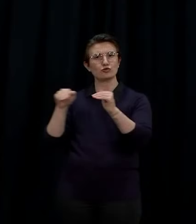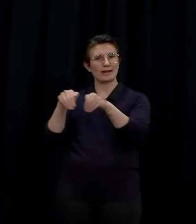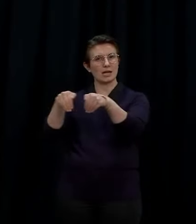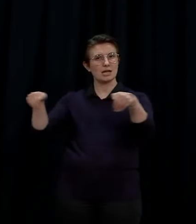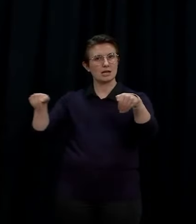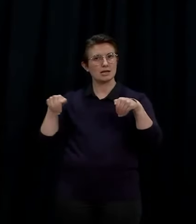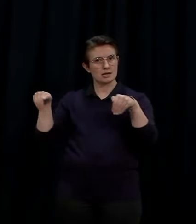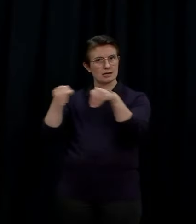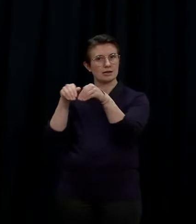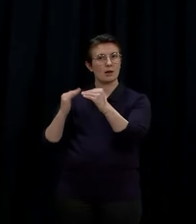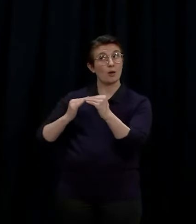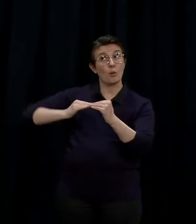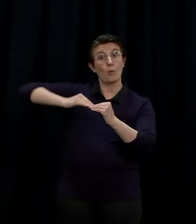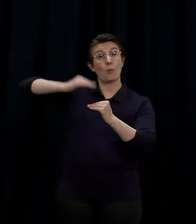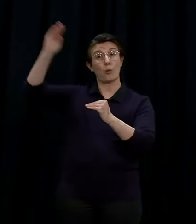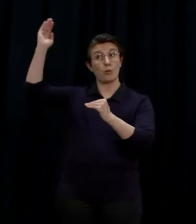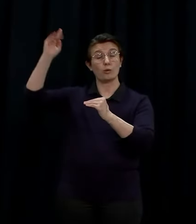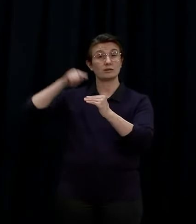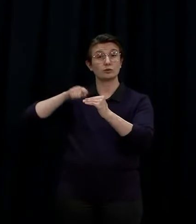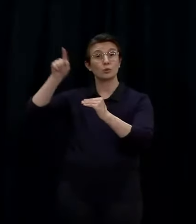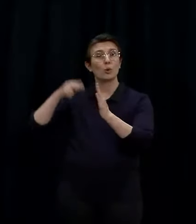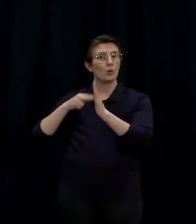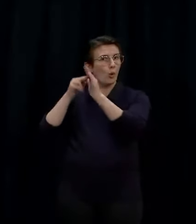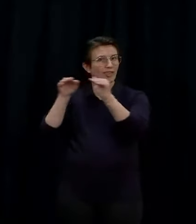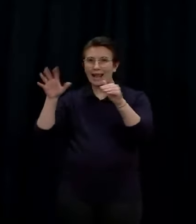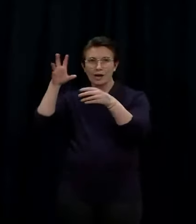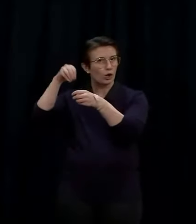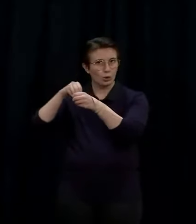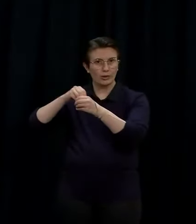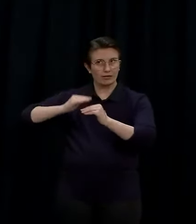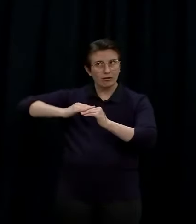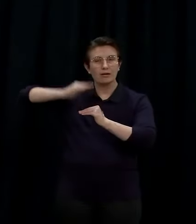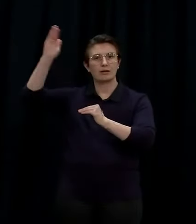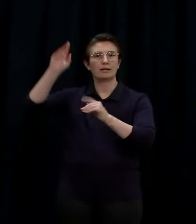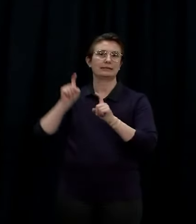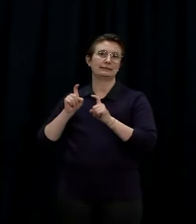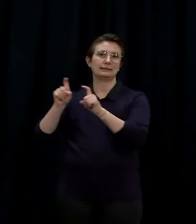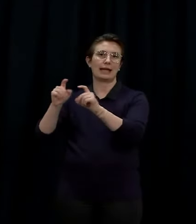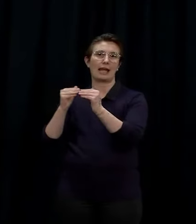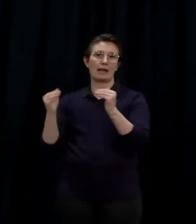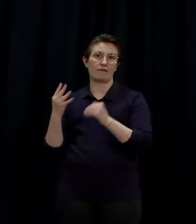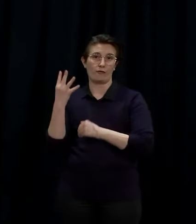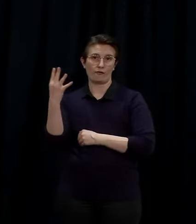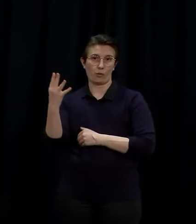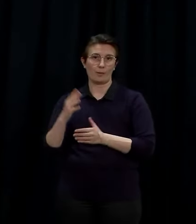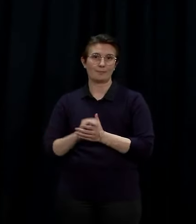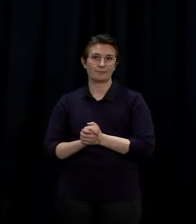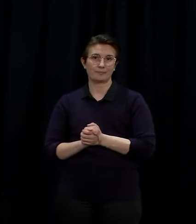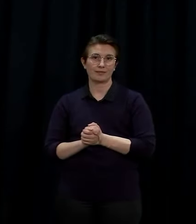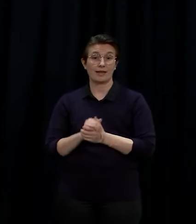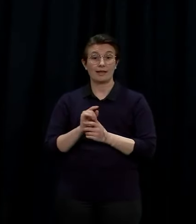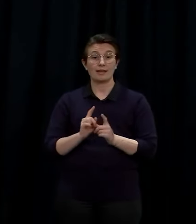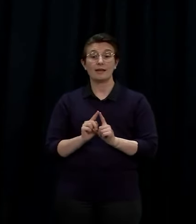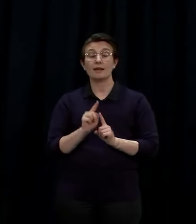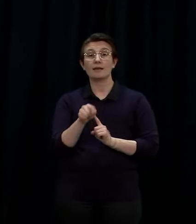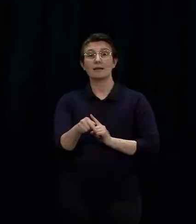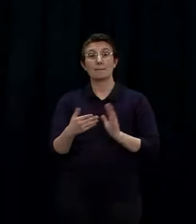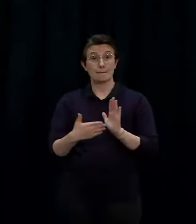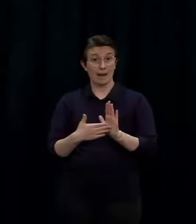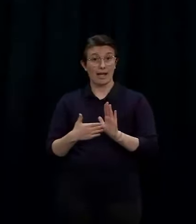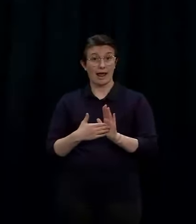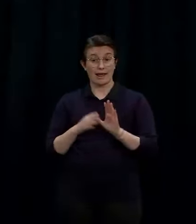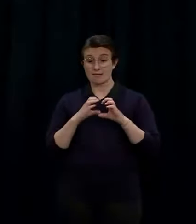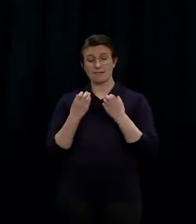4. At Cabinet this coming Monday, the 30th of August, we'll consider how long Auckland and Northland